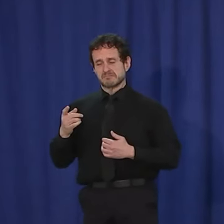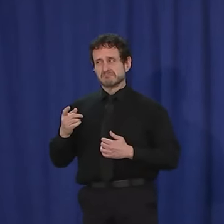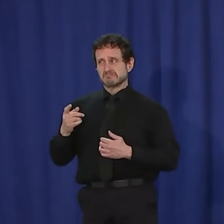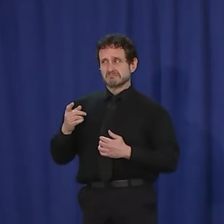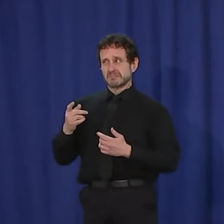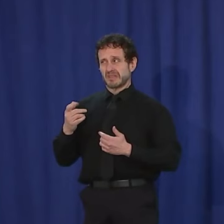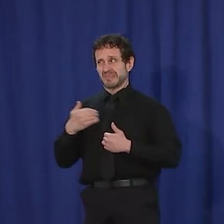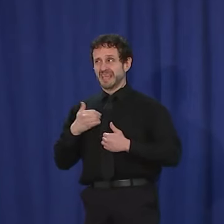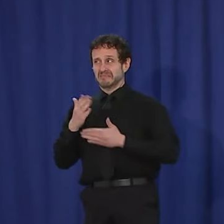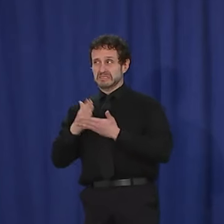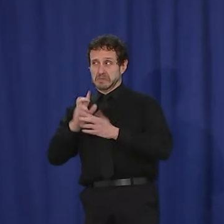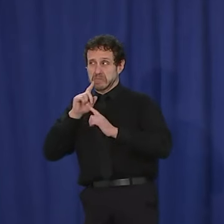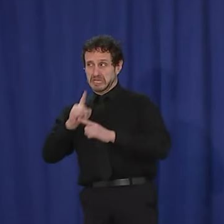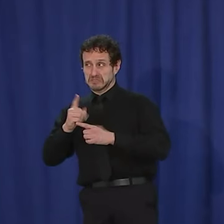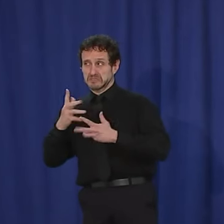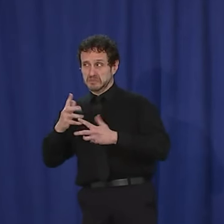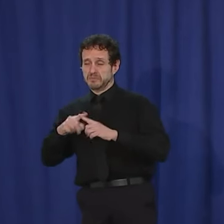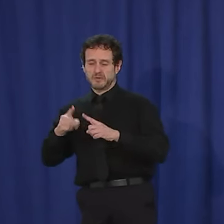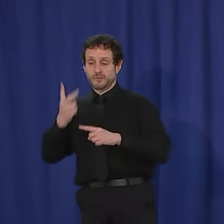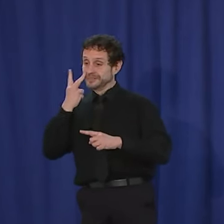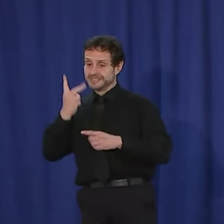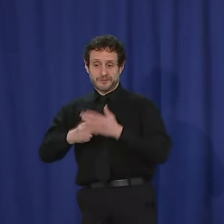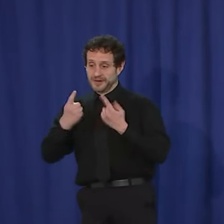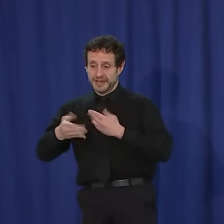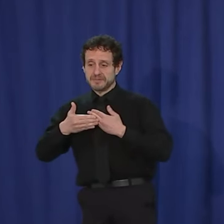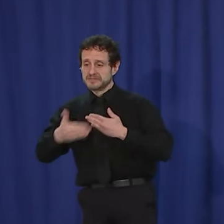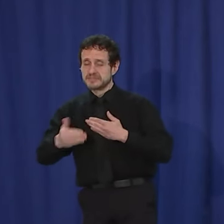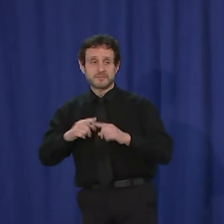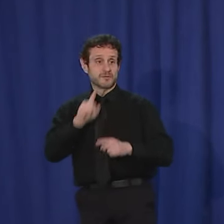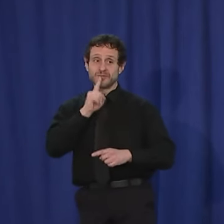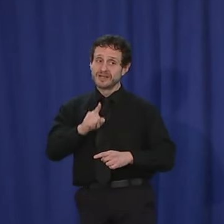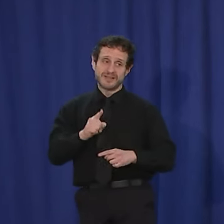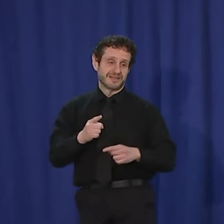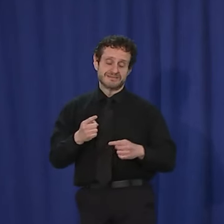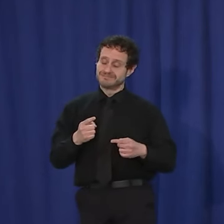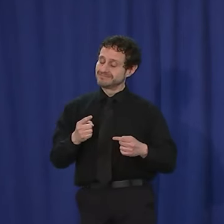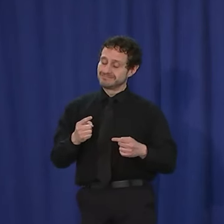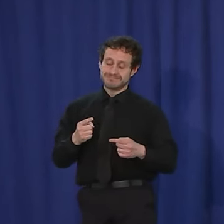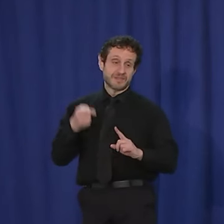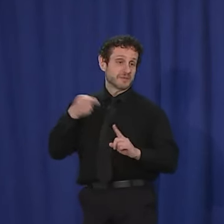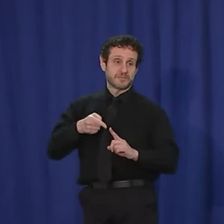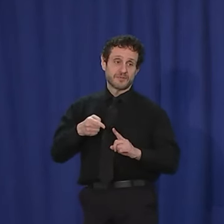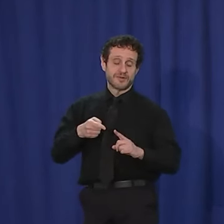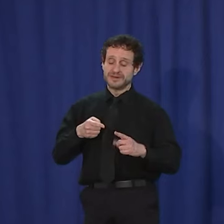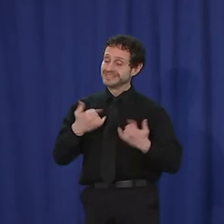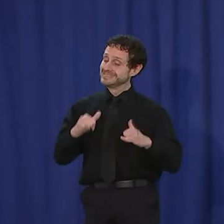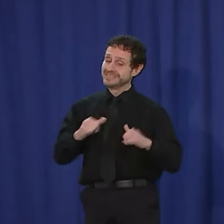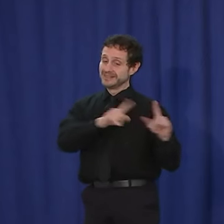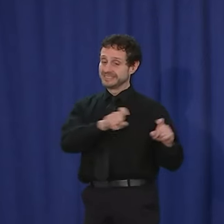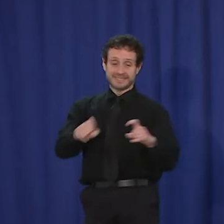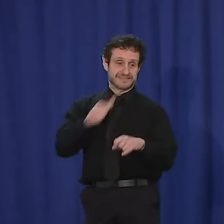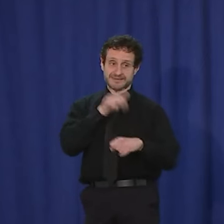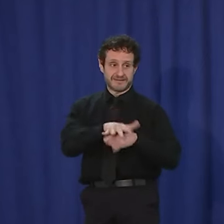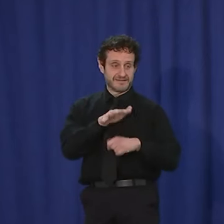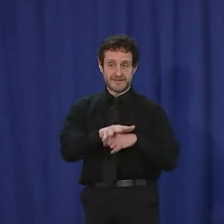see how this moves forward. But the reality is, we still don't have enough testing. Illinois lags way behind